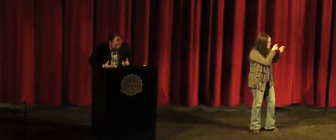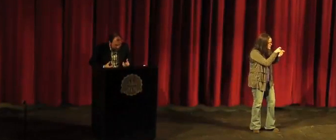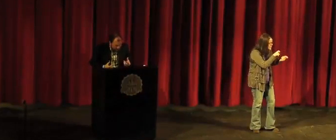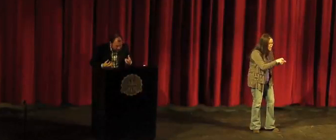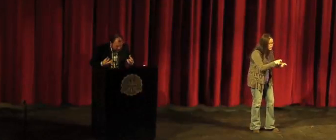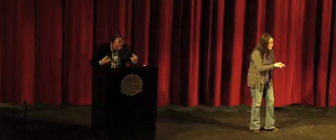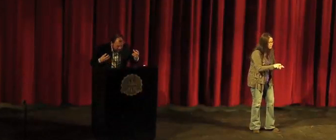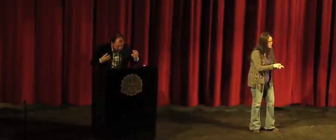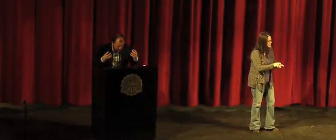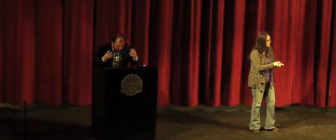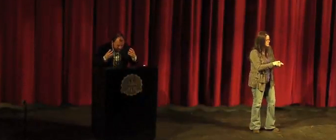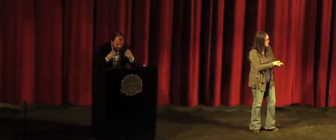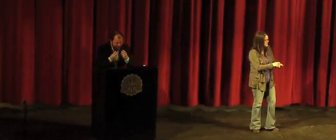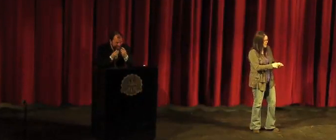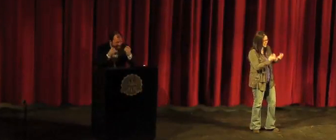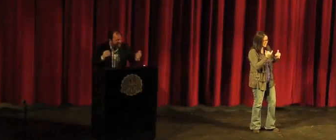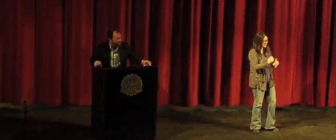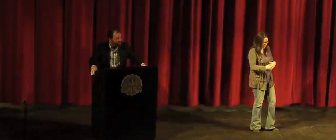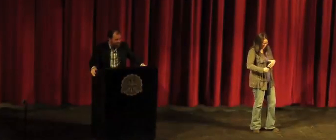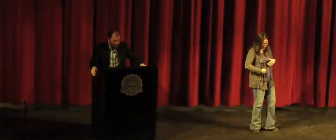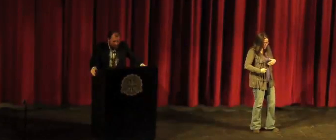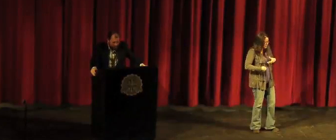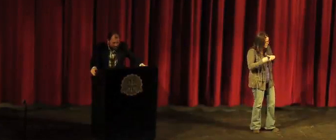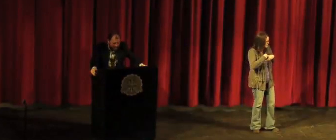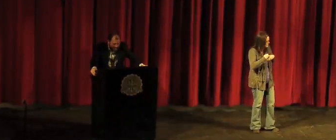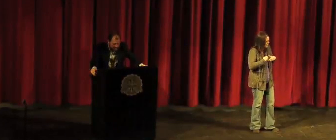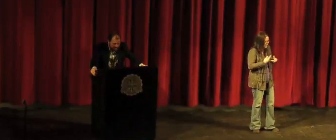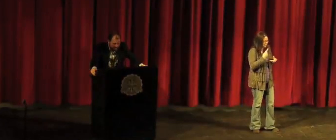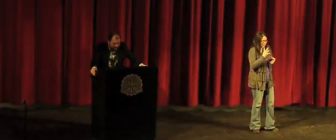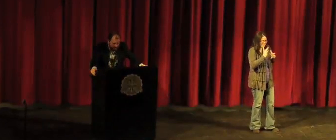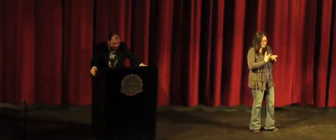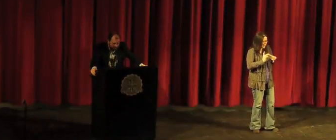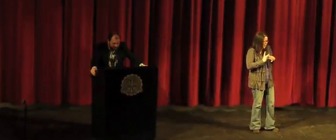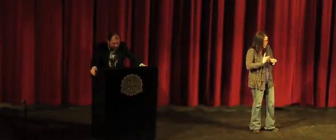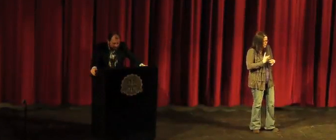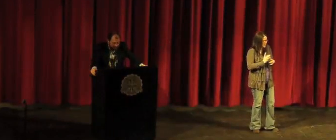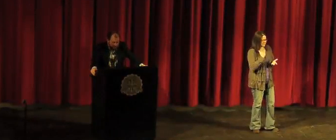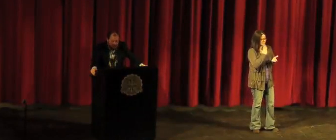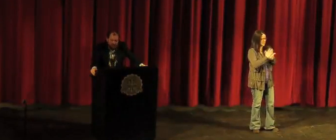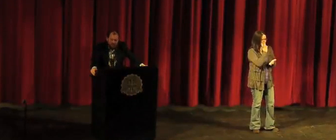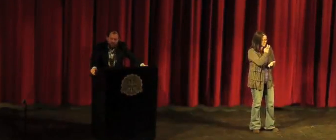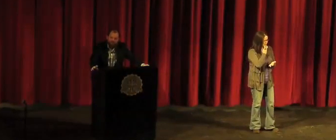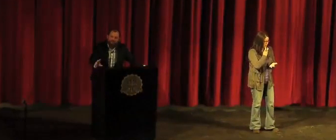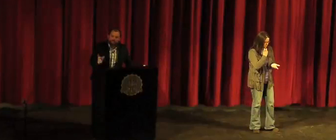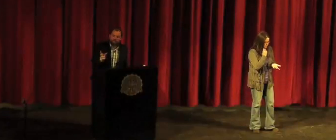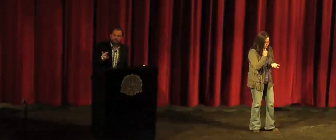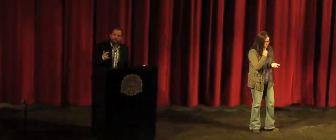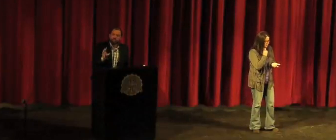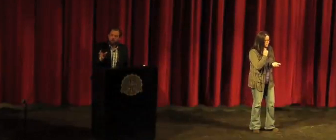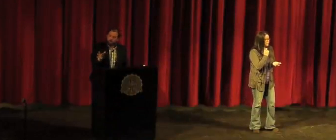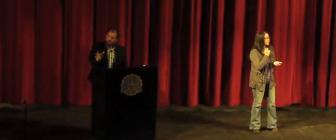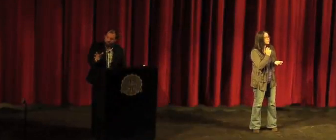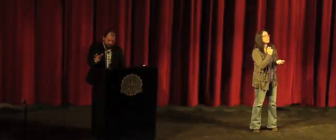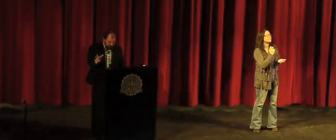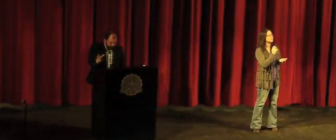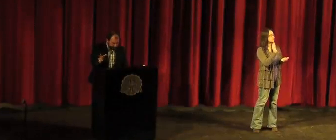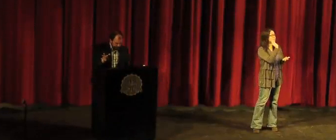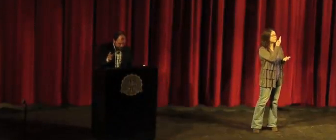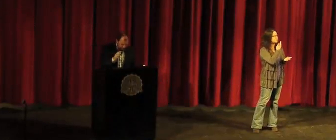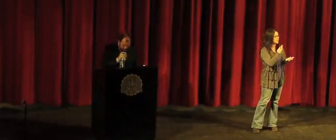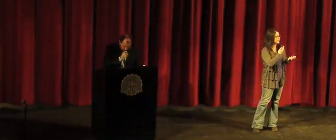now carries in his body, the tale that has tied his tongue. So there seems to be new